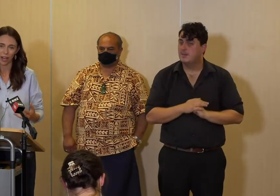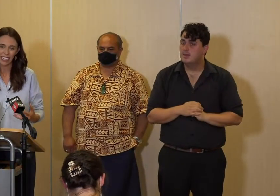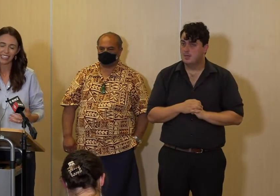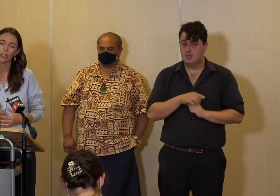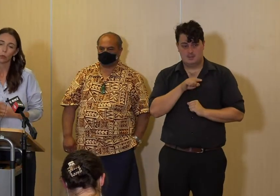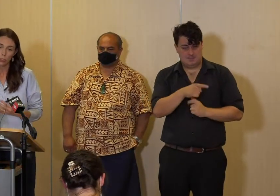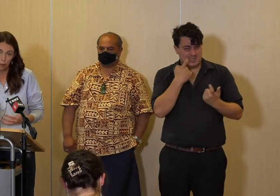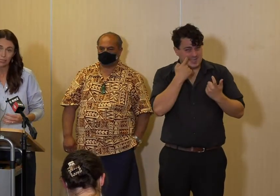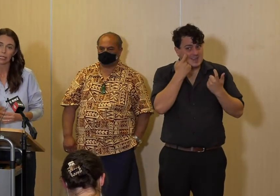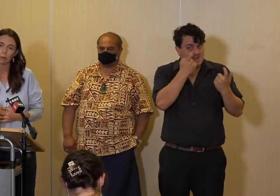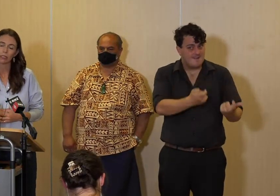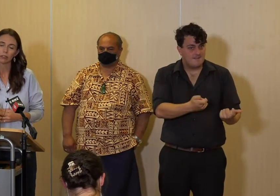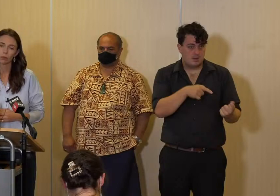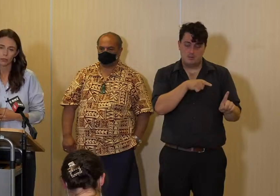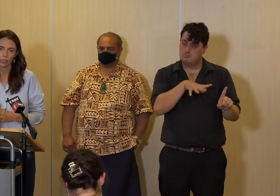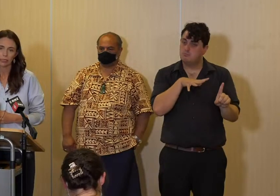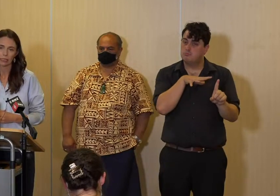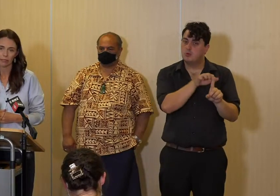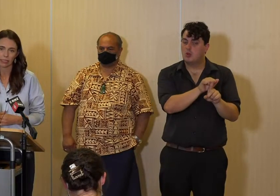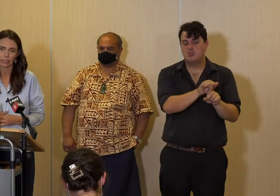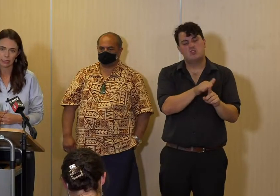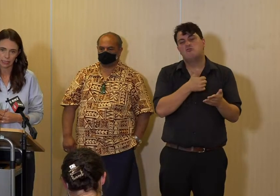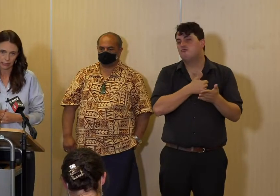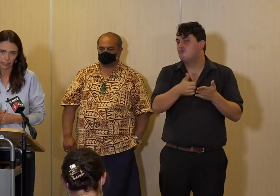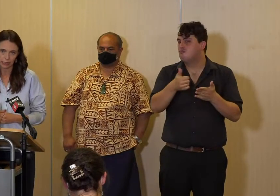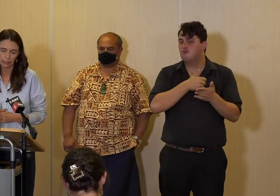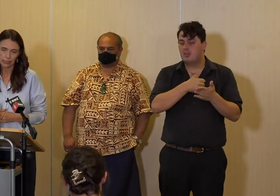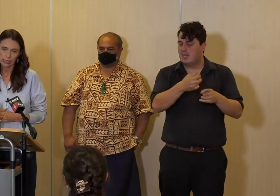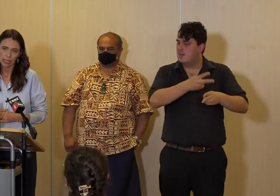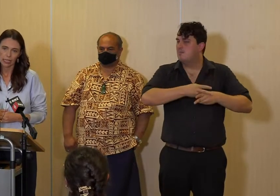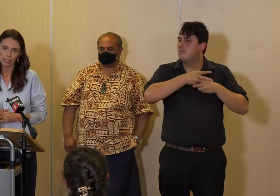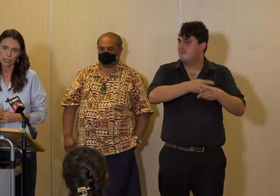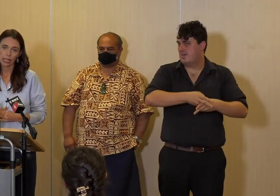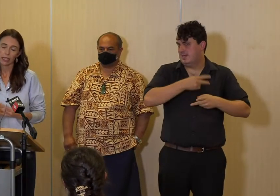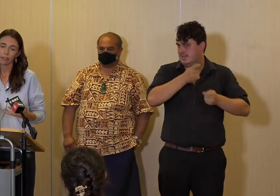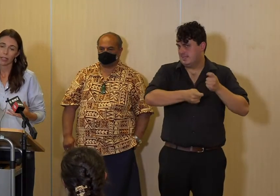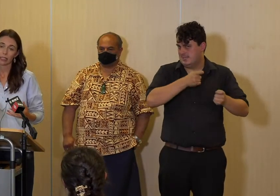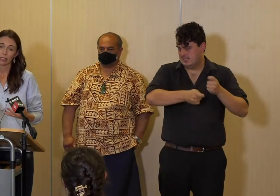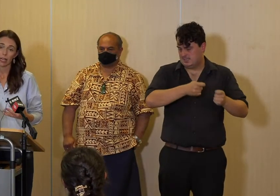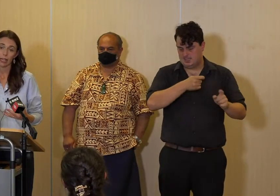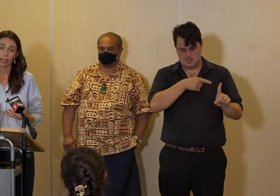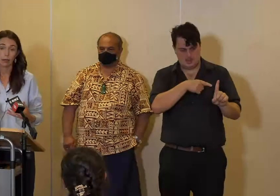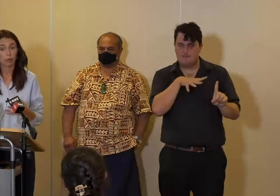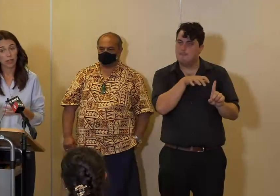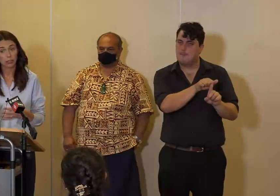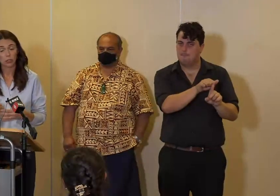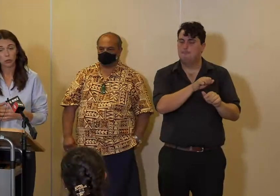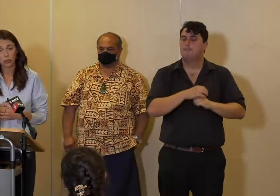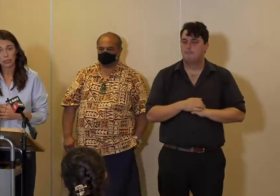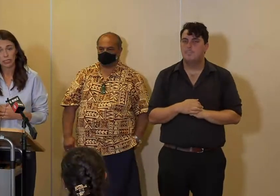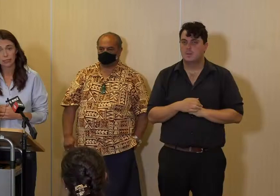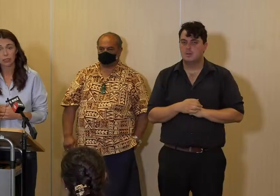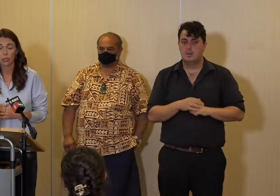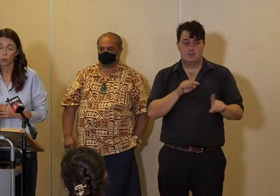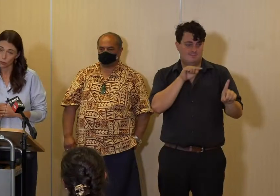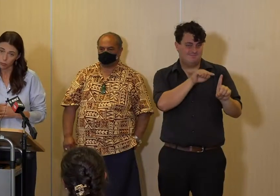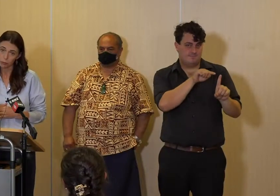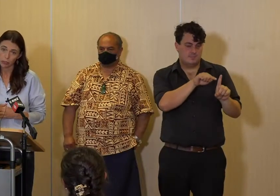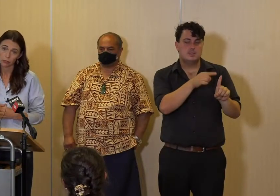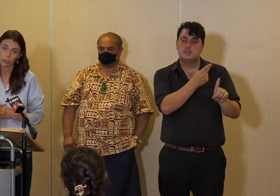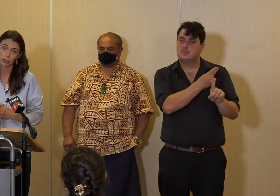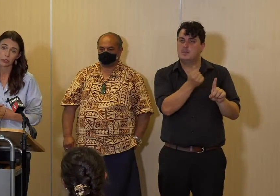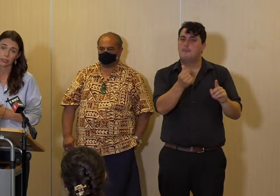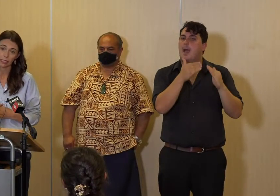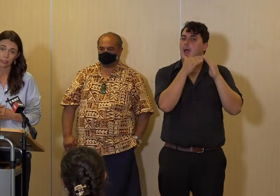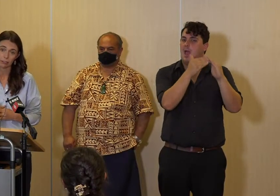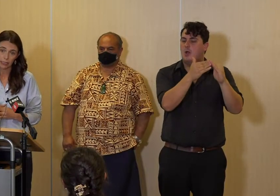cautious way was picked up in routine surveillance testing. They have had a number of household contacts, all of whom